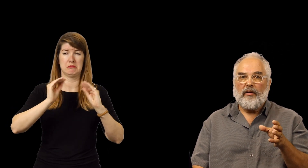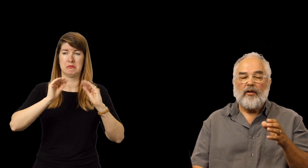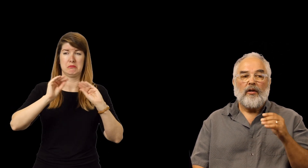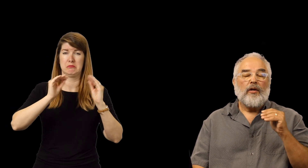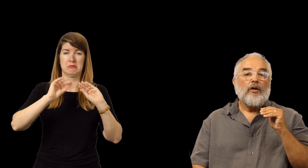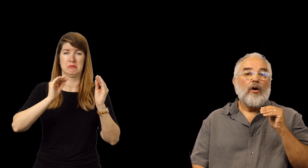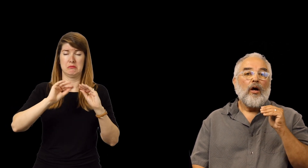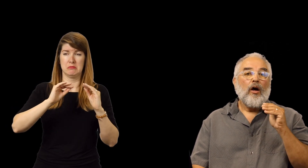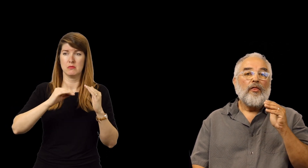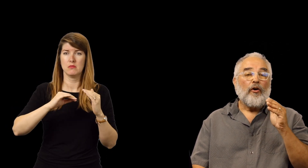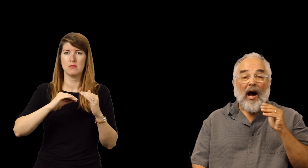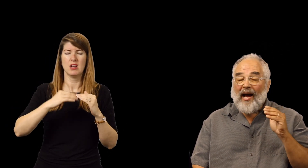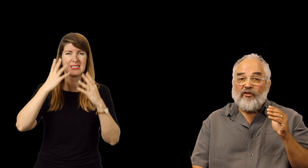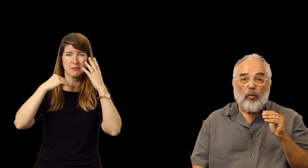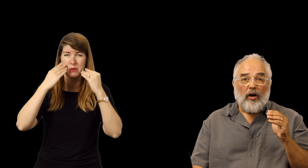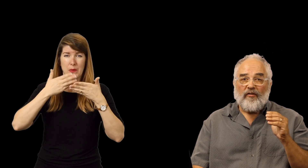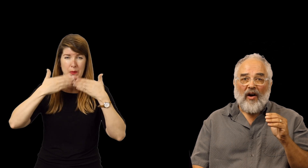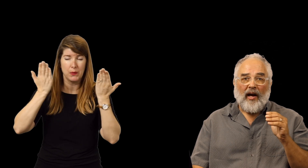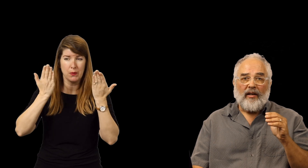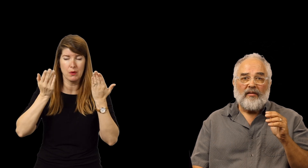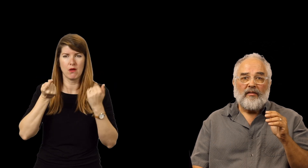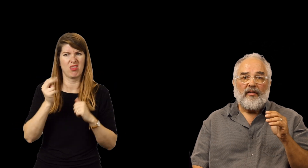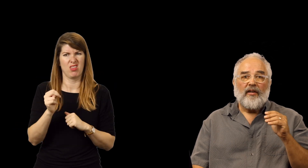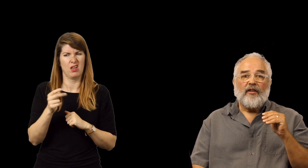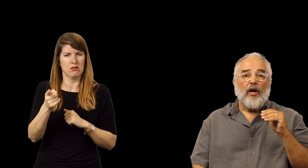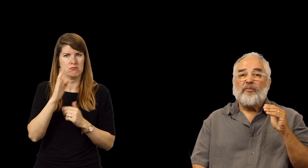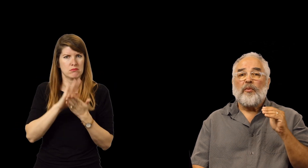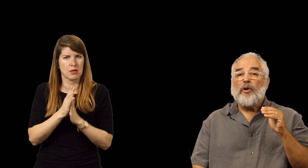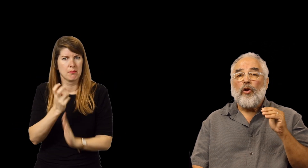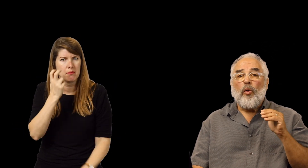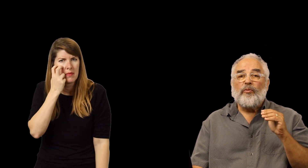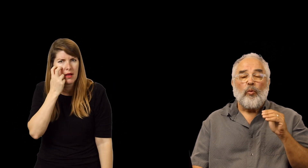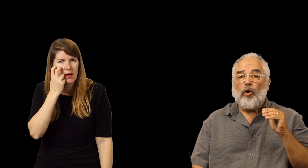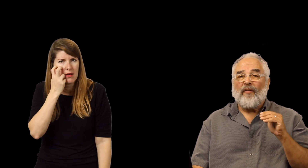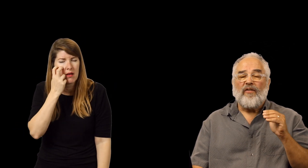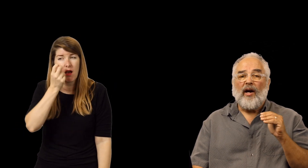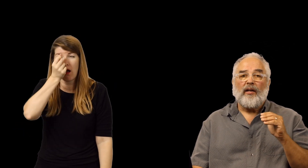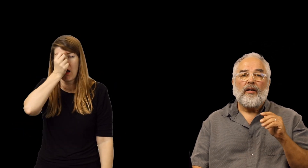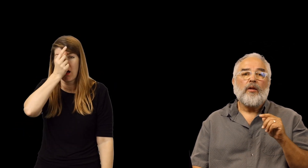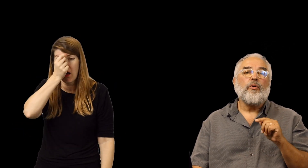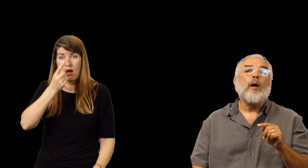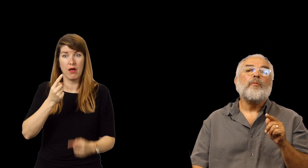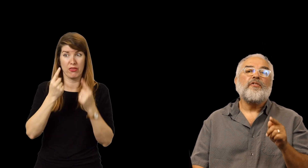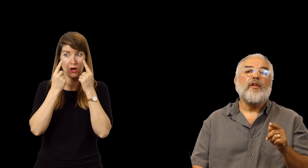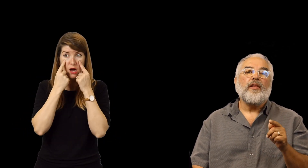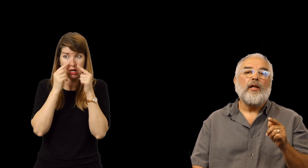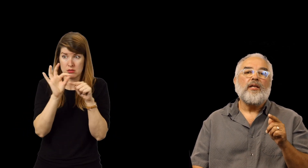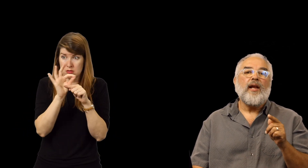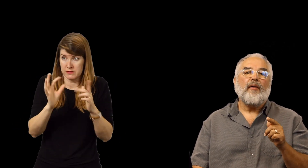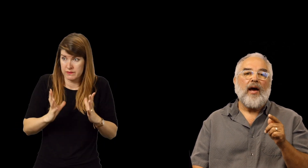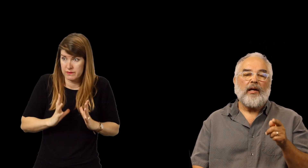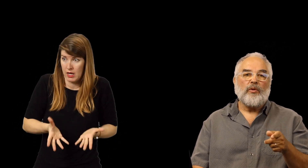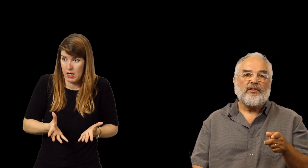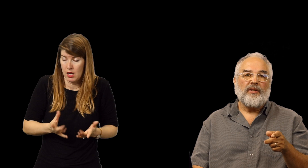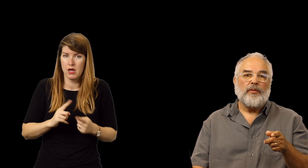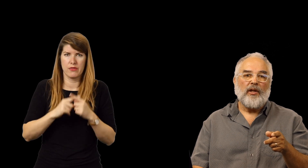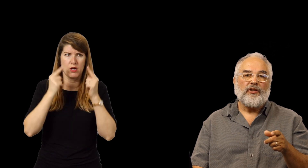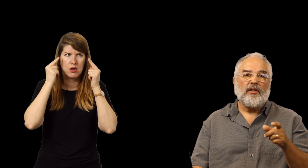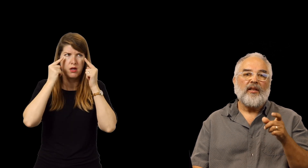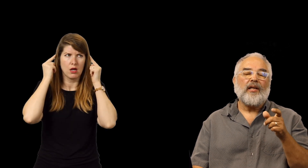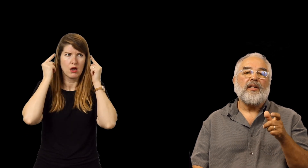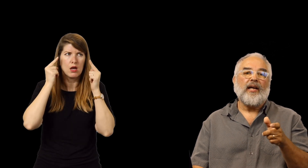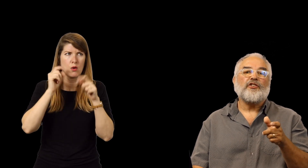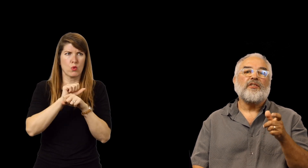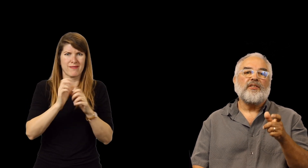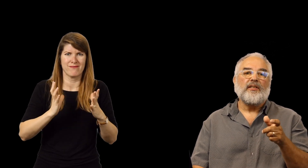blind. Their eyes work fine. The occipital lobes work fine. The problem is that they didn't have adequate